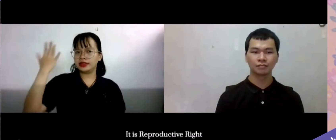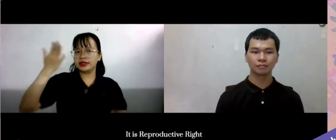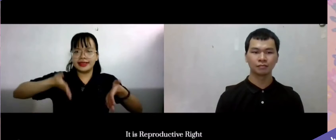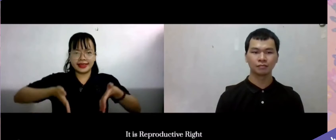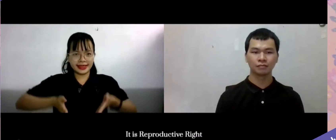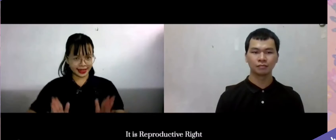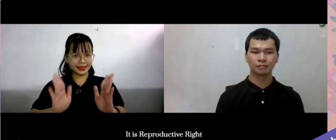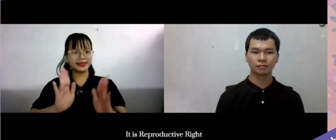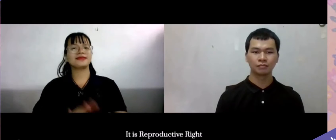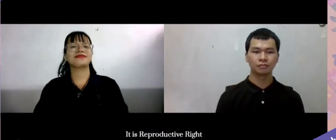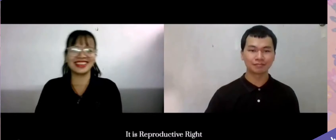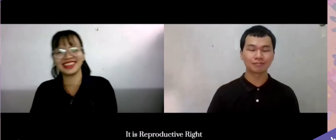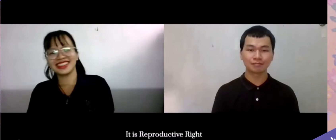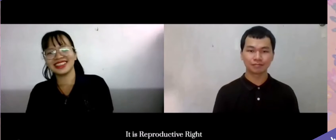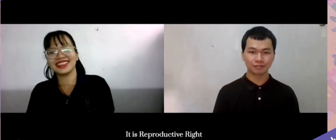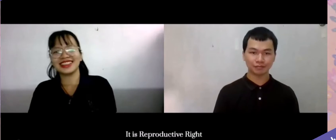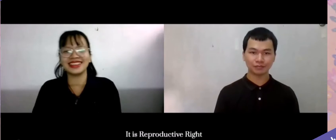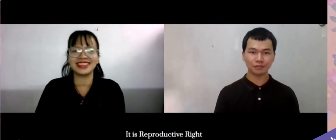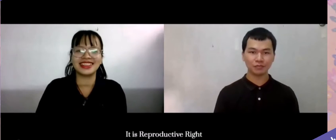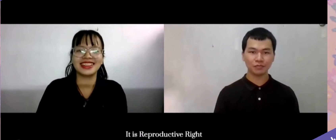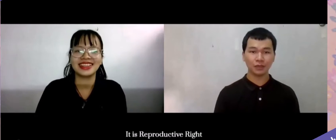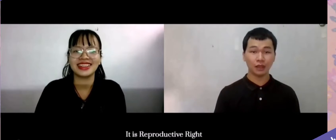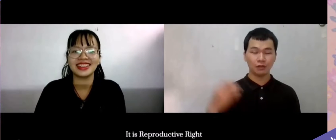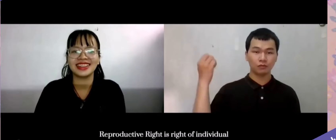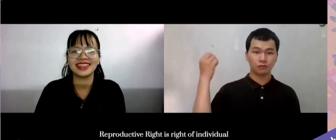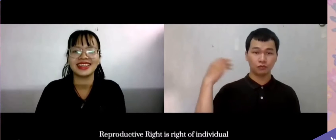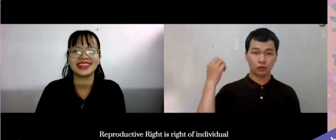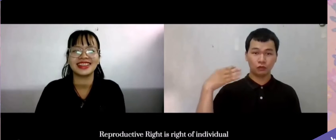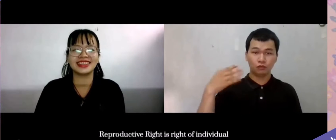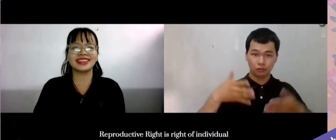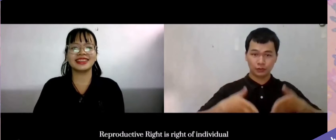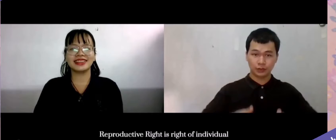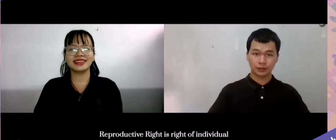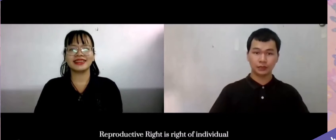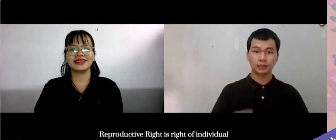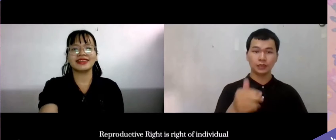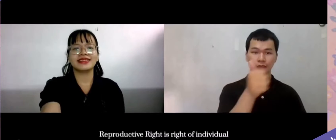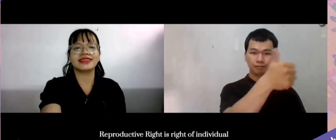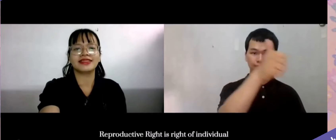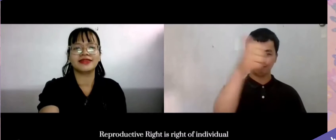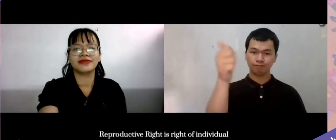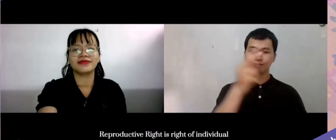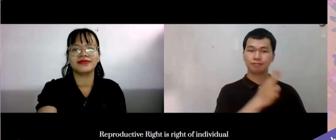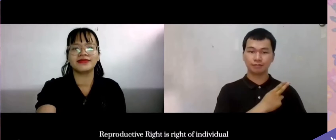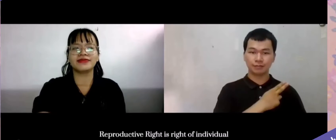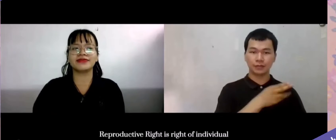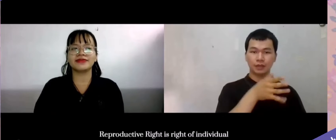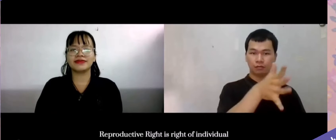it is our reproductive right reproductive right is a right of the individual